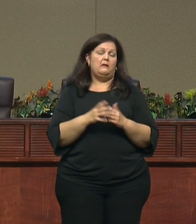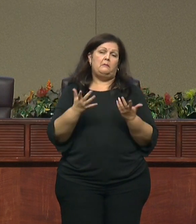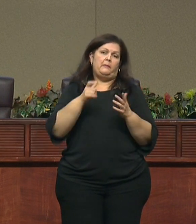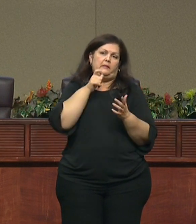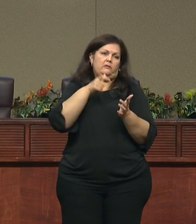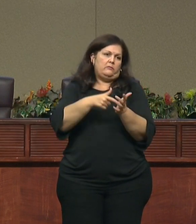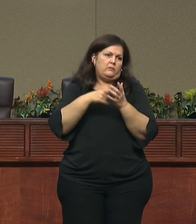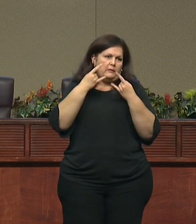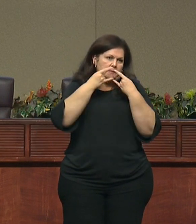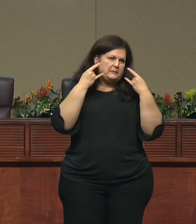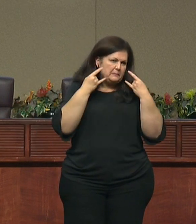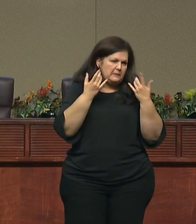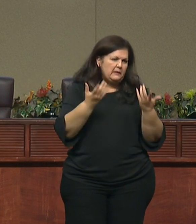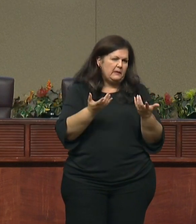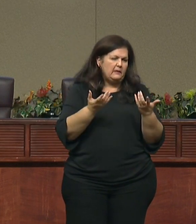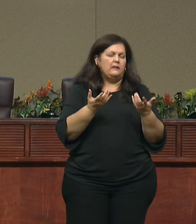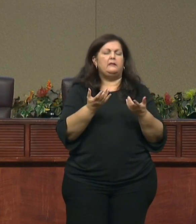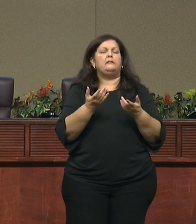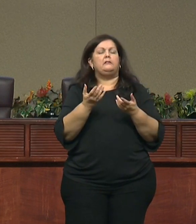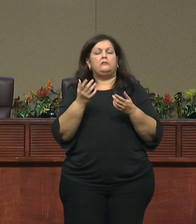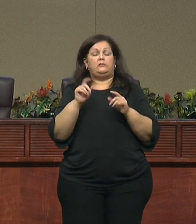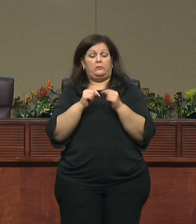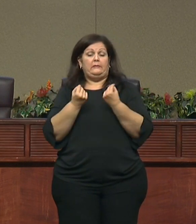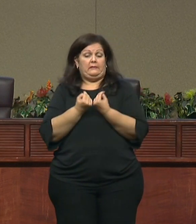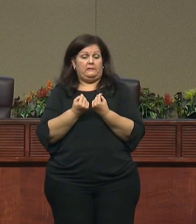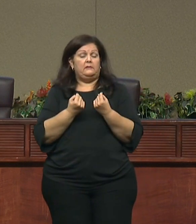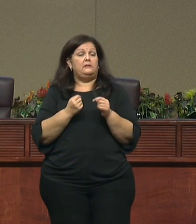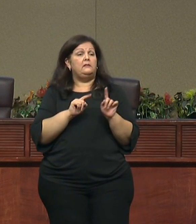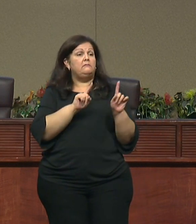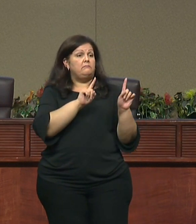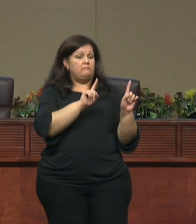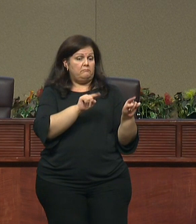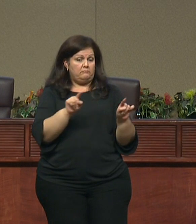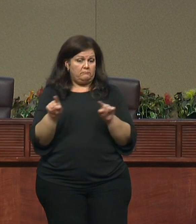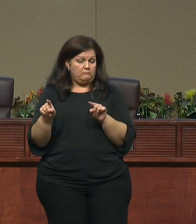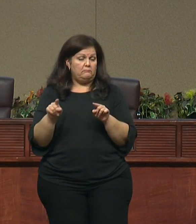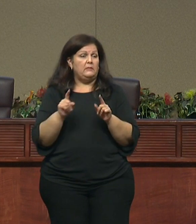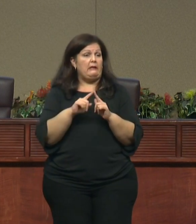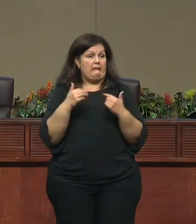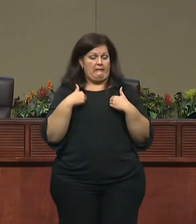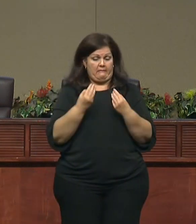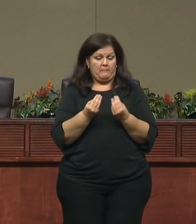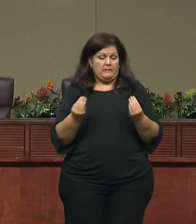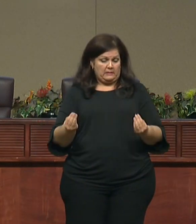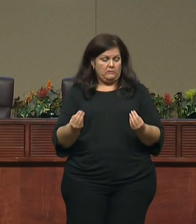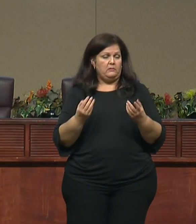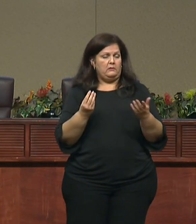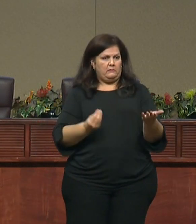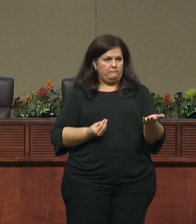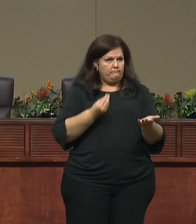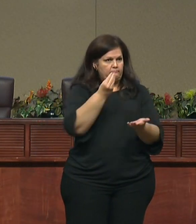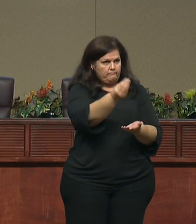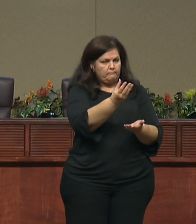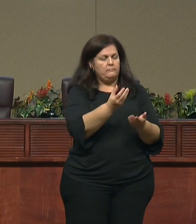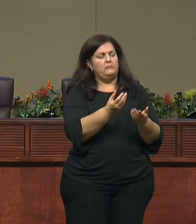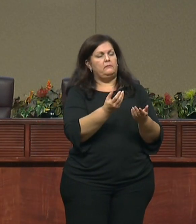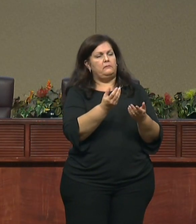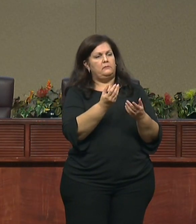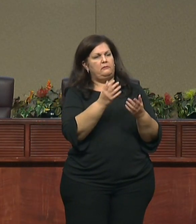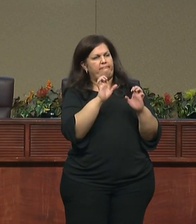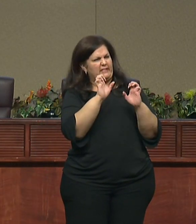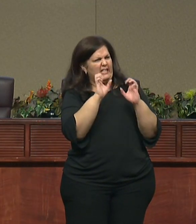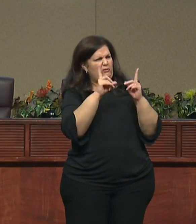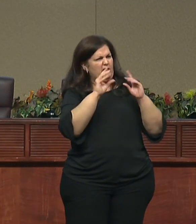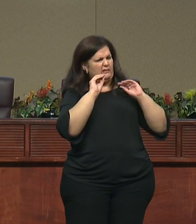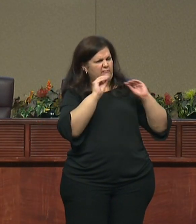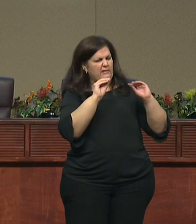followed. And the compliance teams do take some collateral material with them, and they also share with the businesses how they